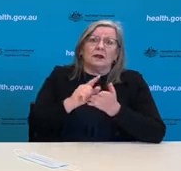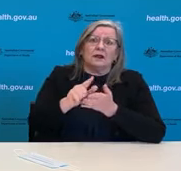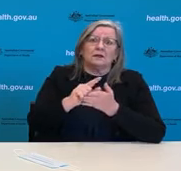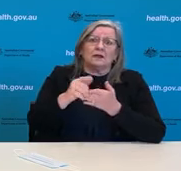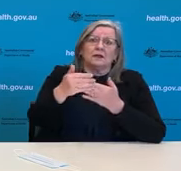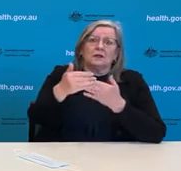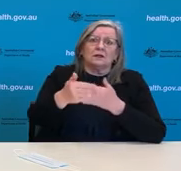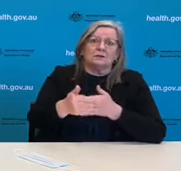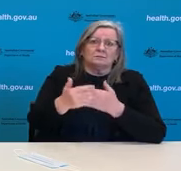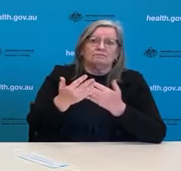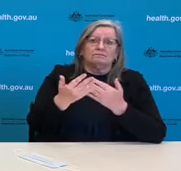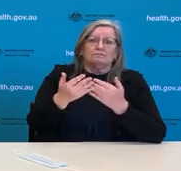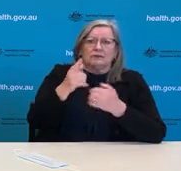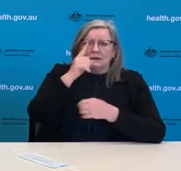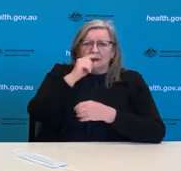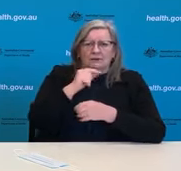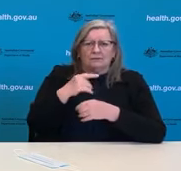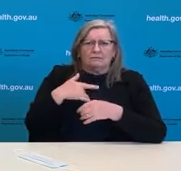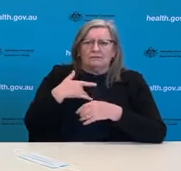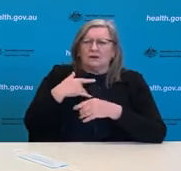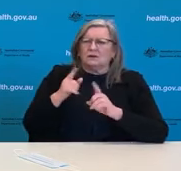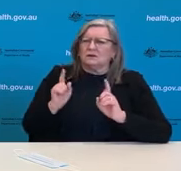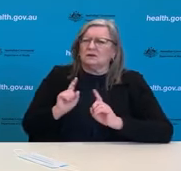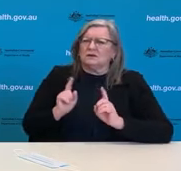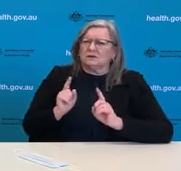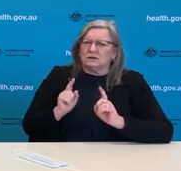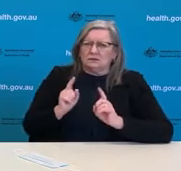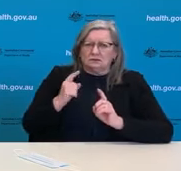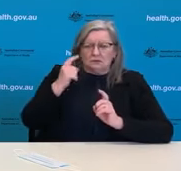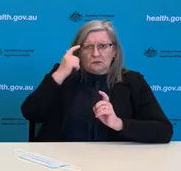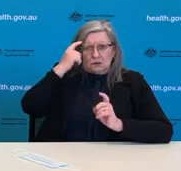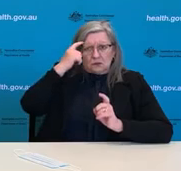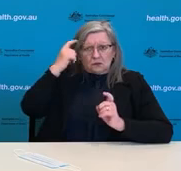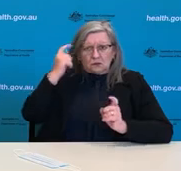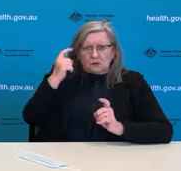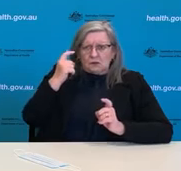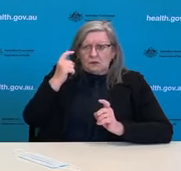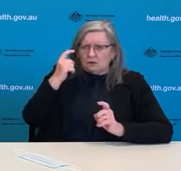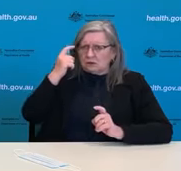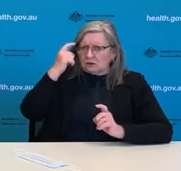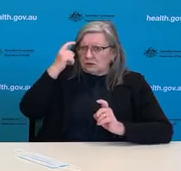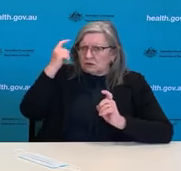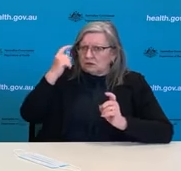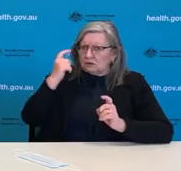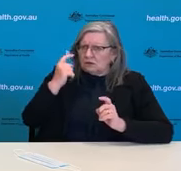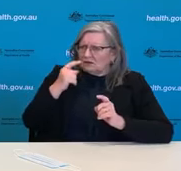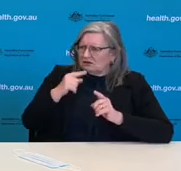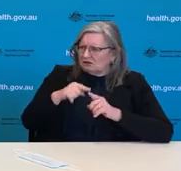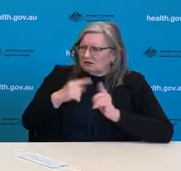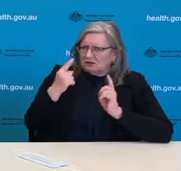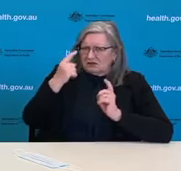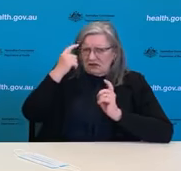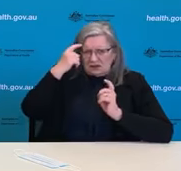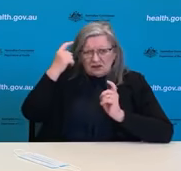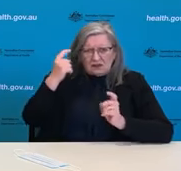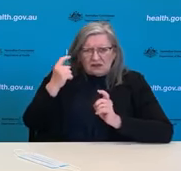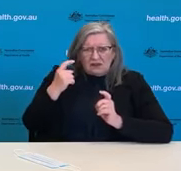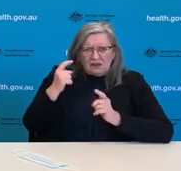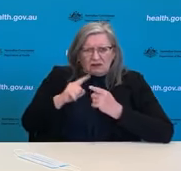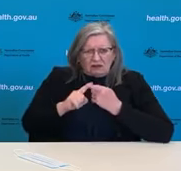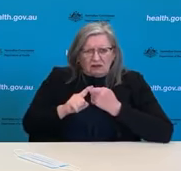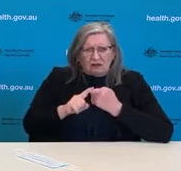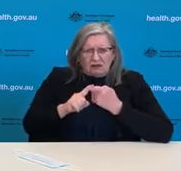by unusual and persistent headaches or abdominal pain, often associated with